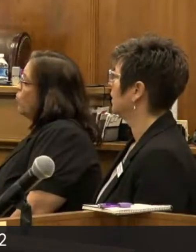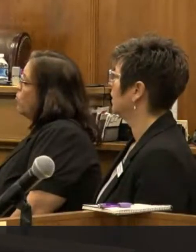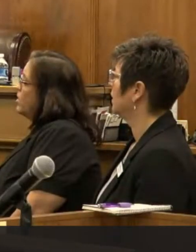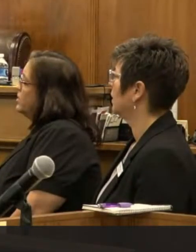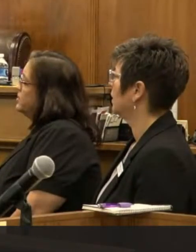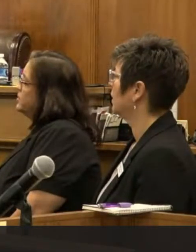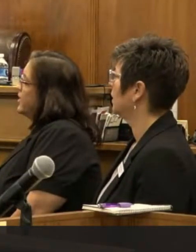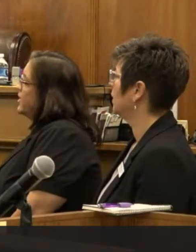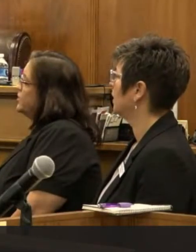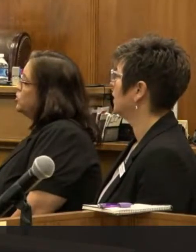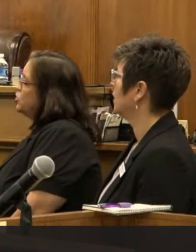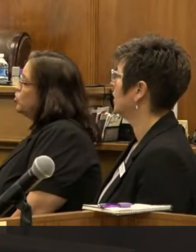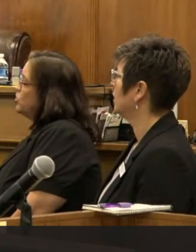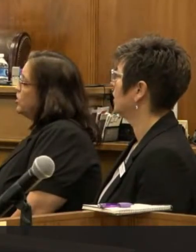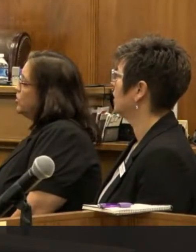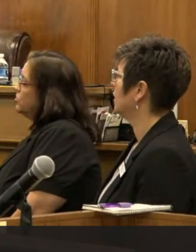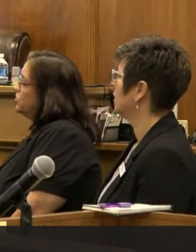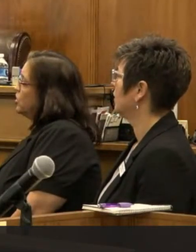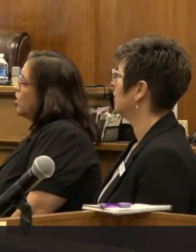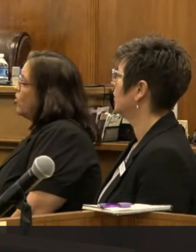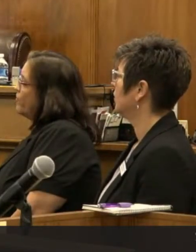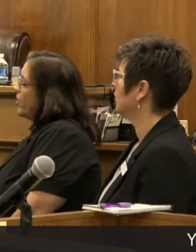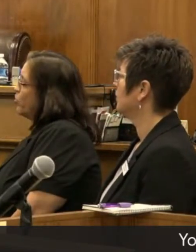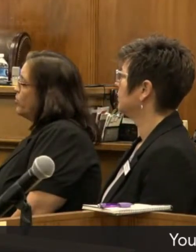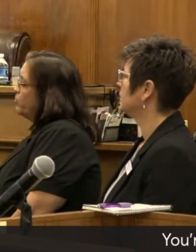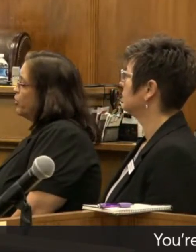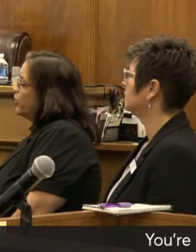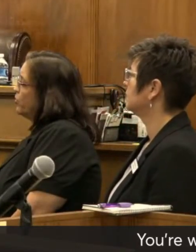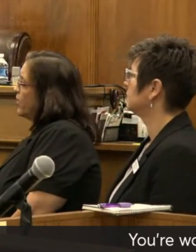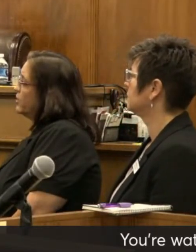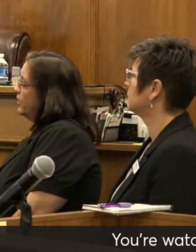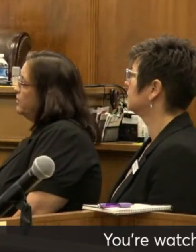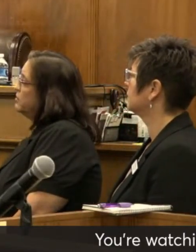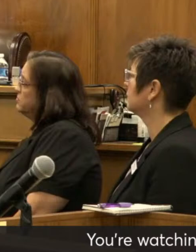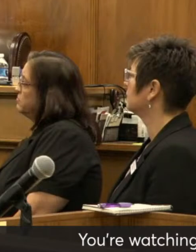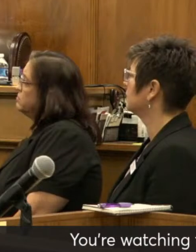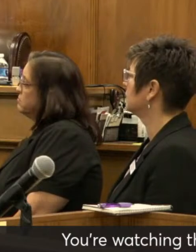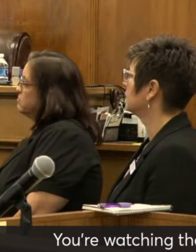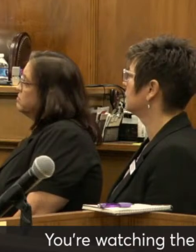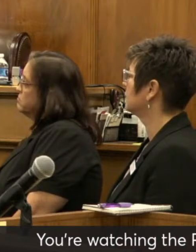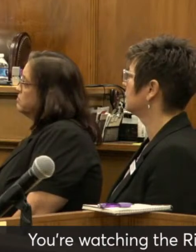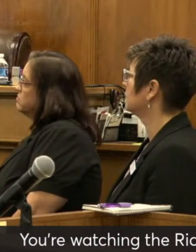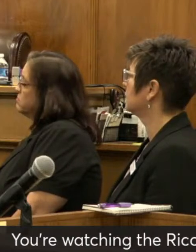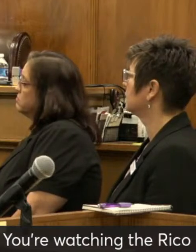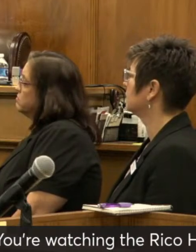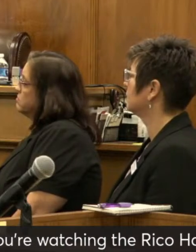I want to say 2 years ago, if I'm remembering correctly.